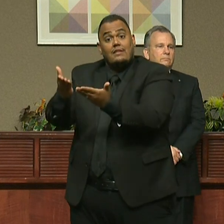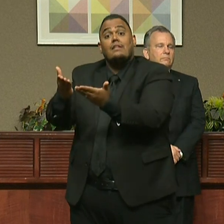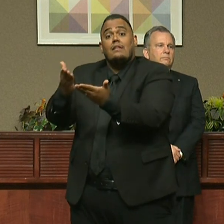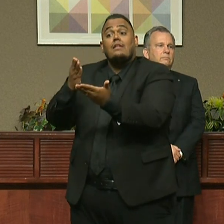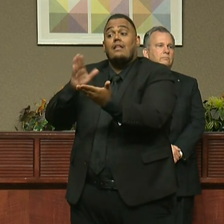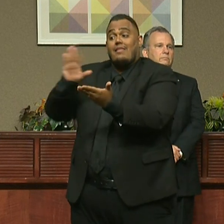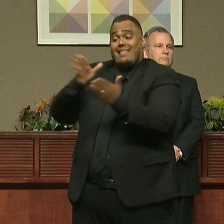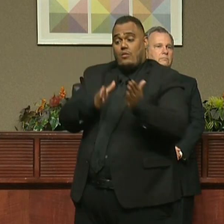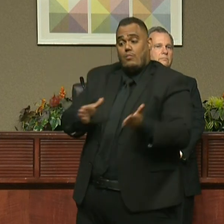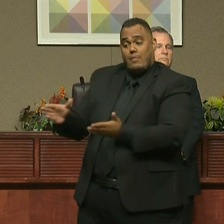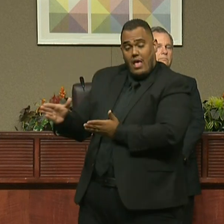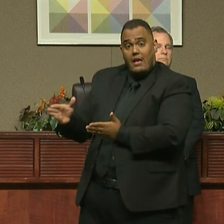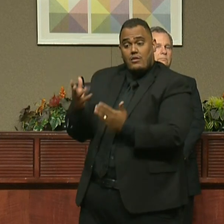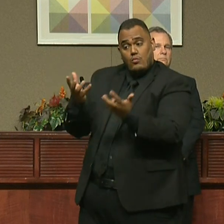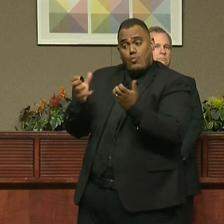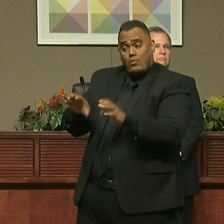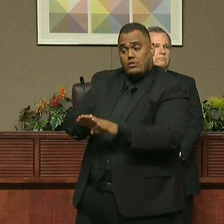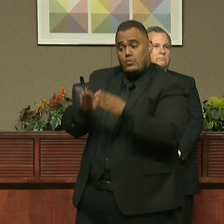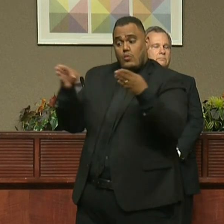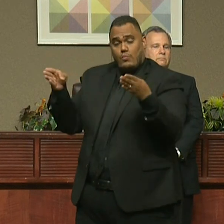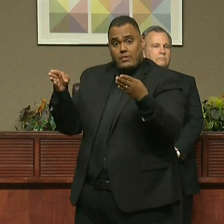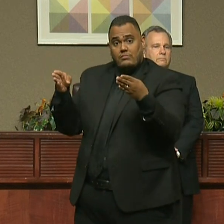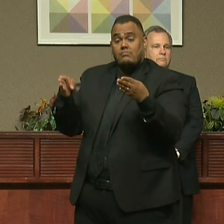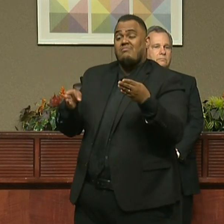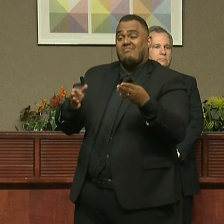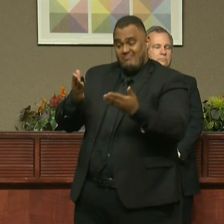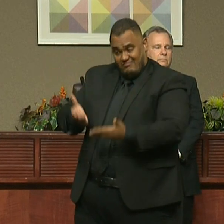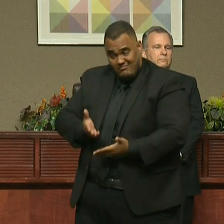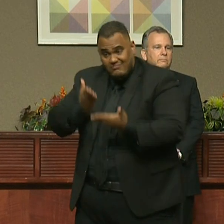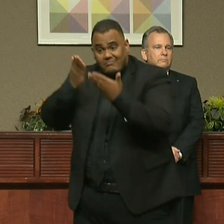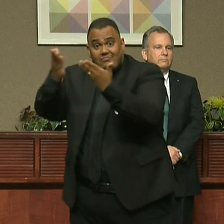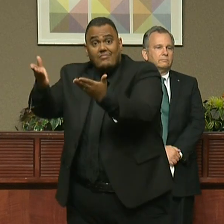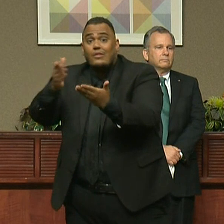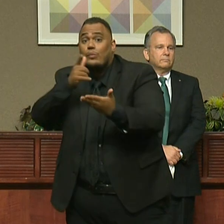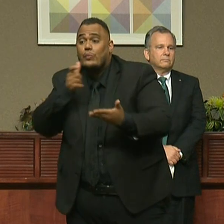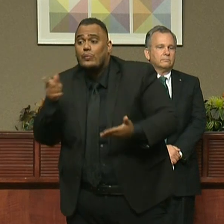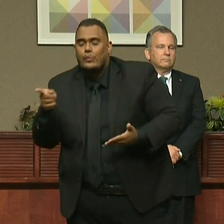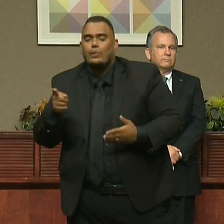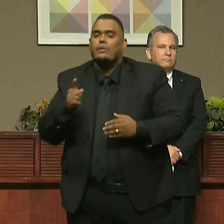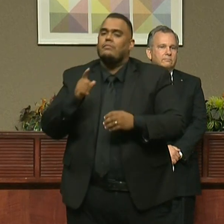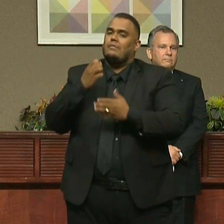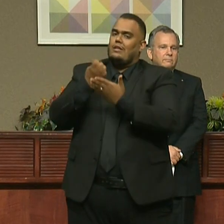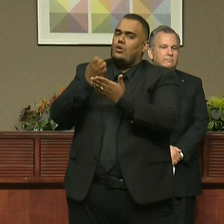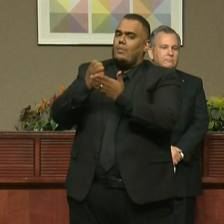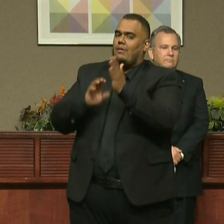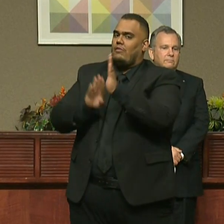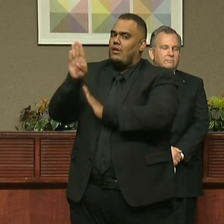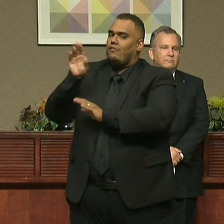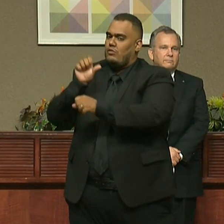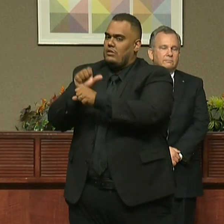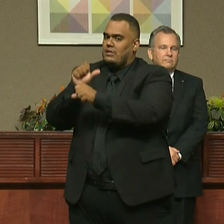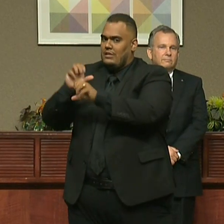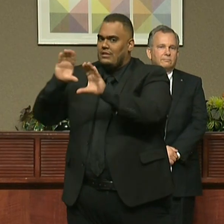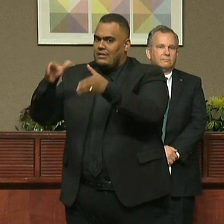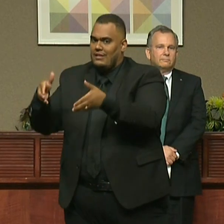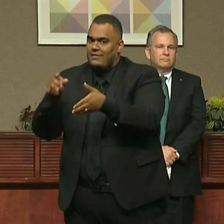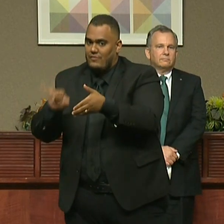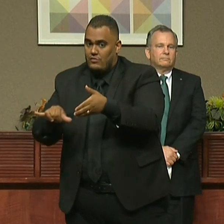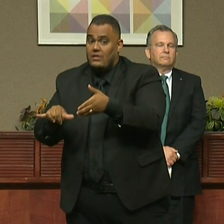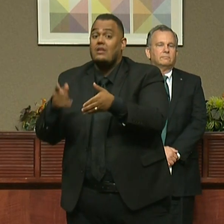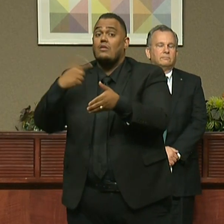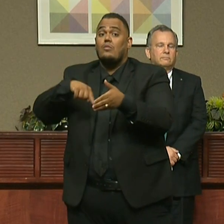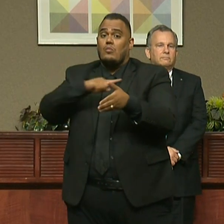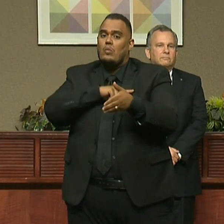Force. The pandemic had a negative impact on our local economy. In fact, it was over a $1